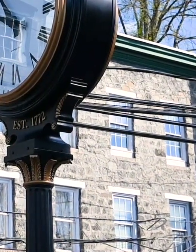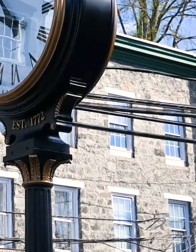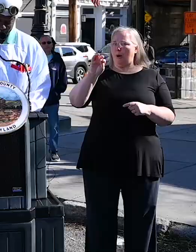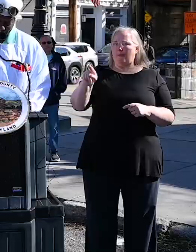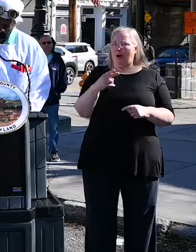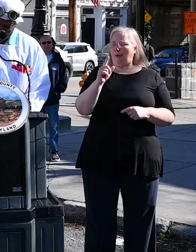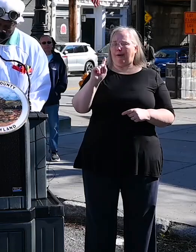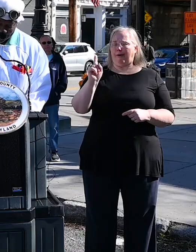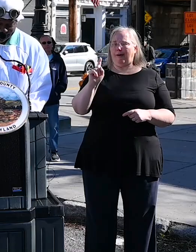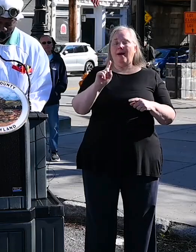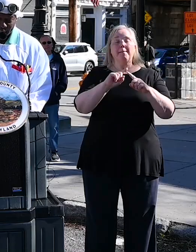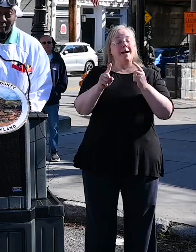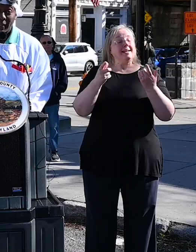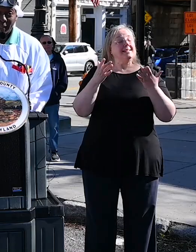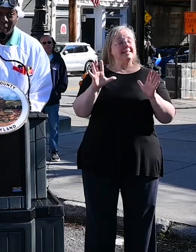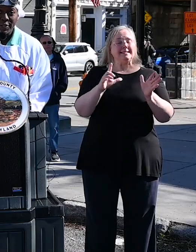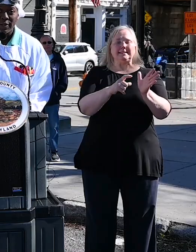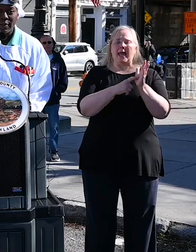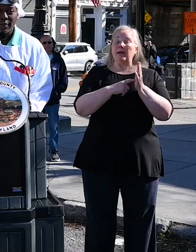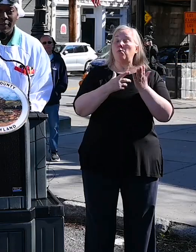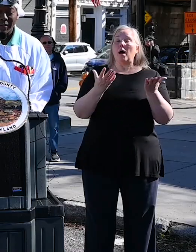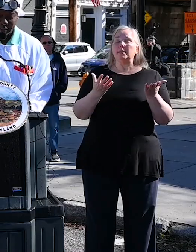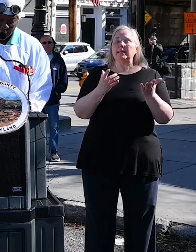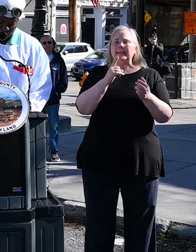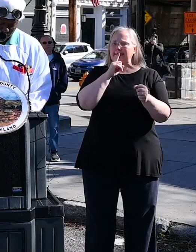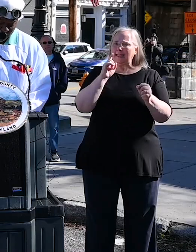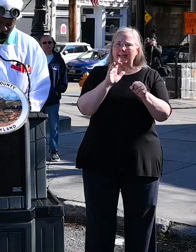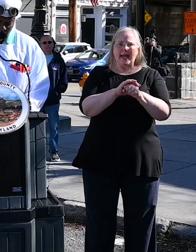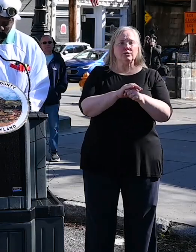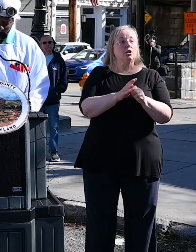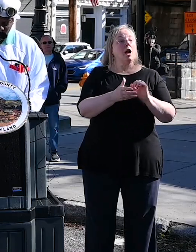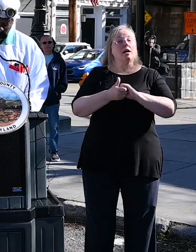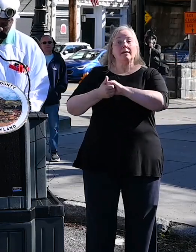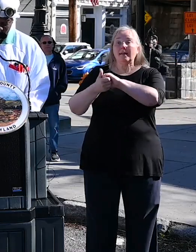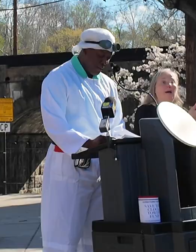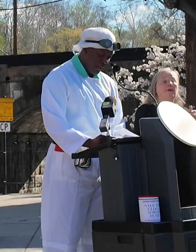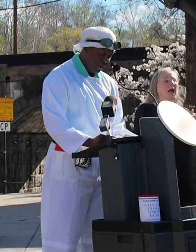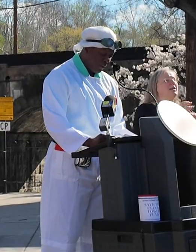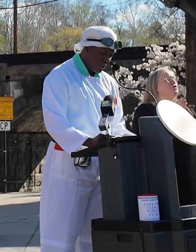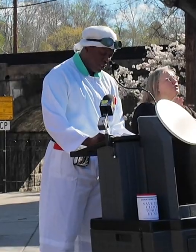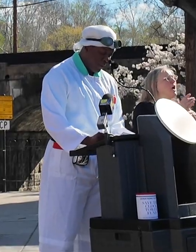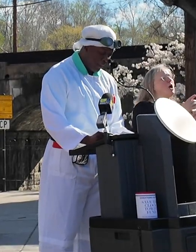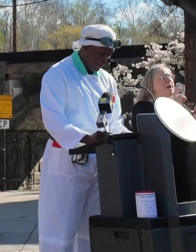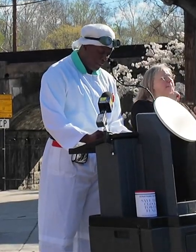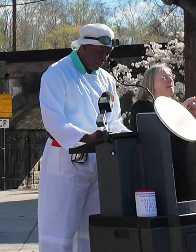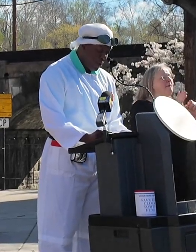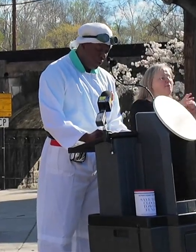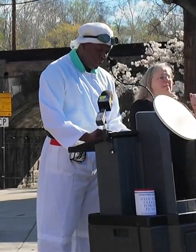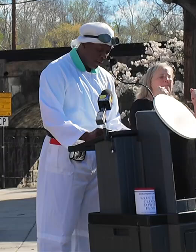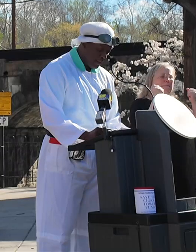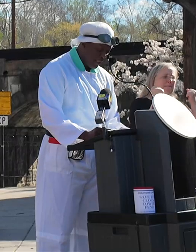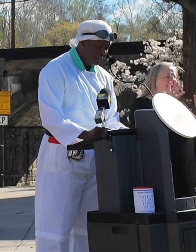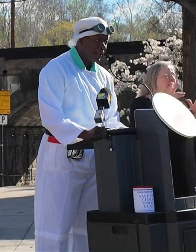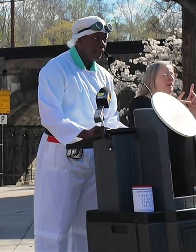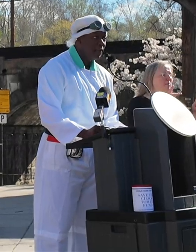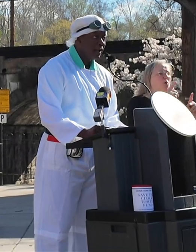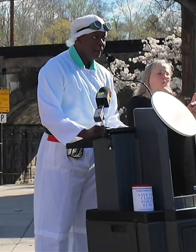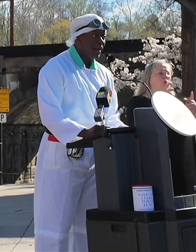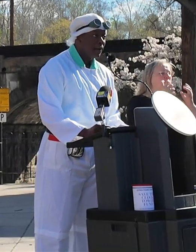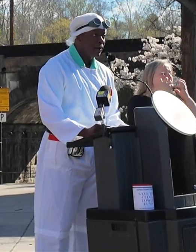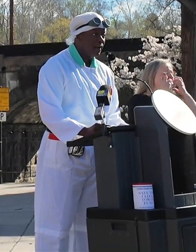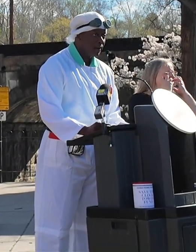hour, but it did take dedication, collaboration, and a shared commitment from so many people who care